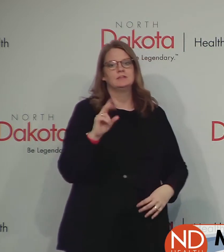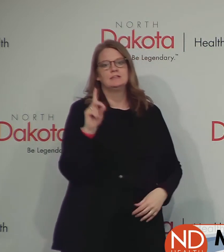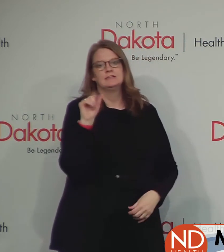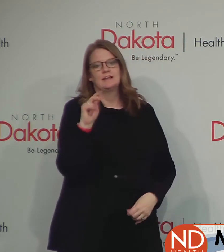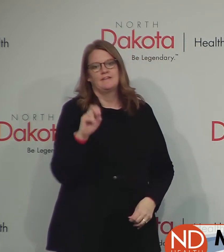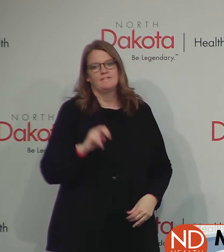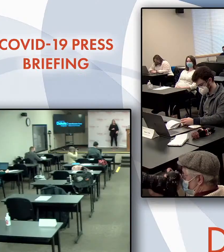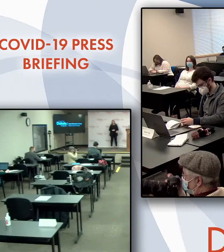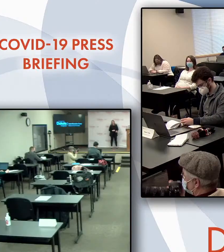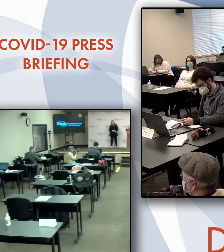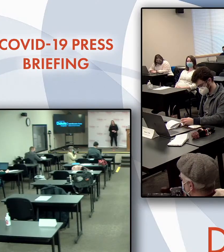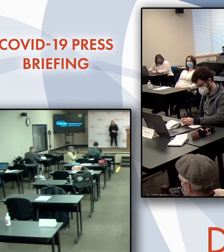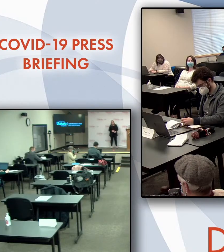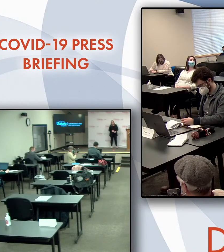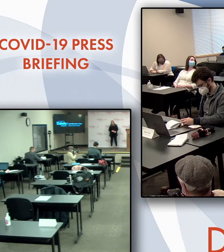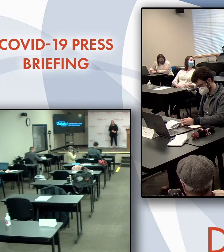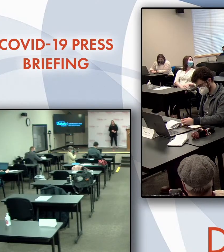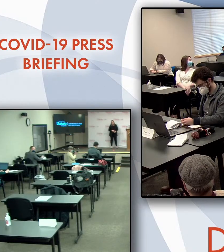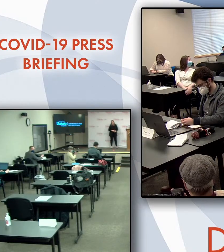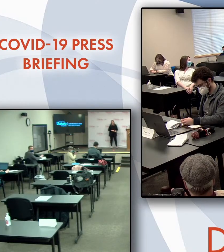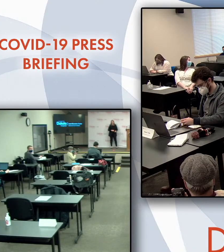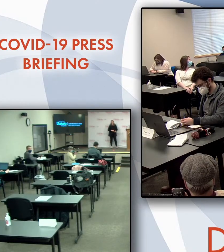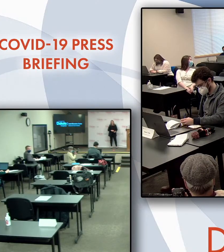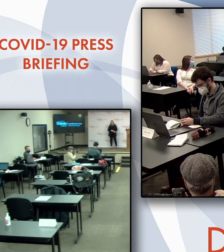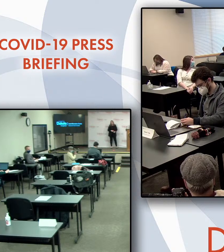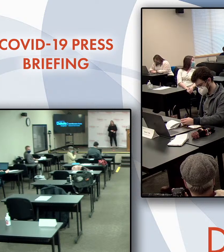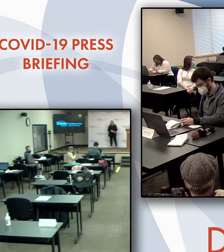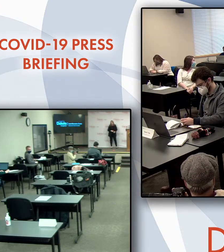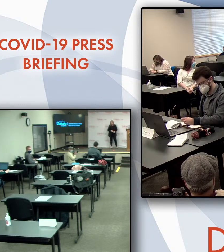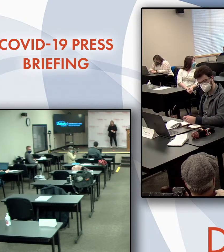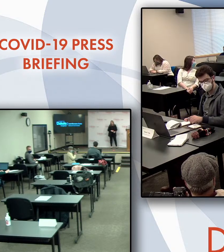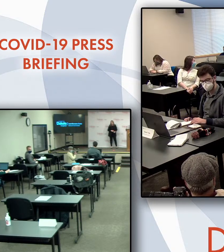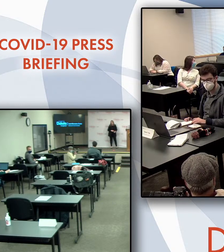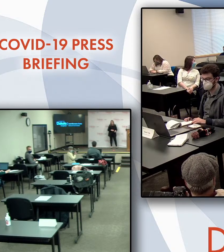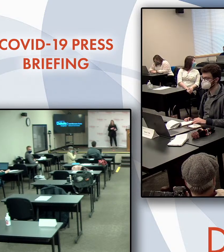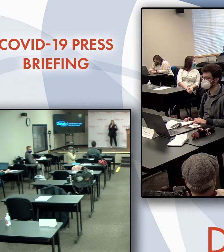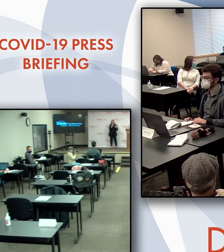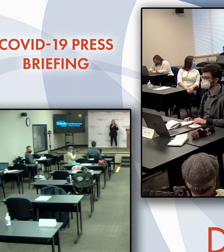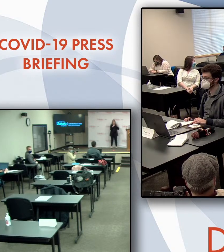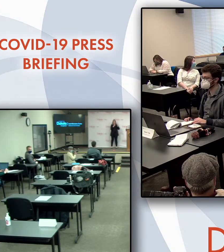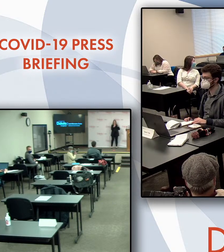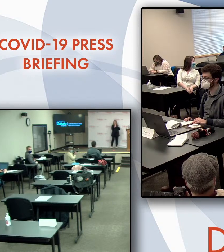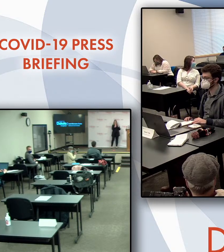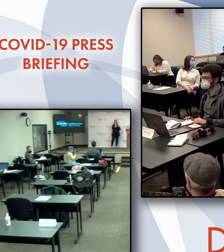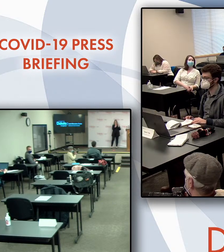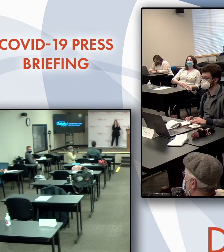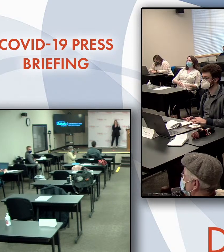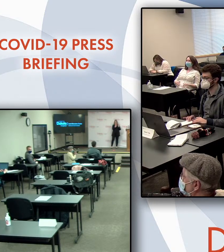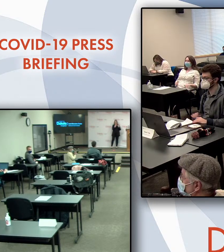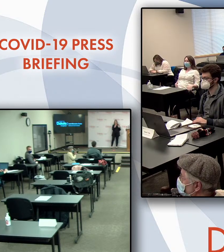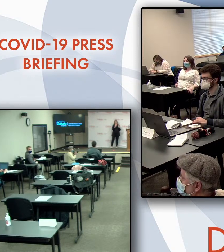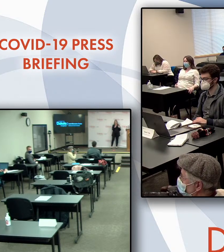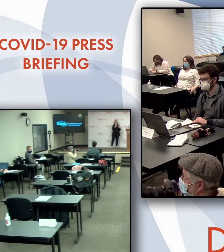Dave? Thank you. Now we're in 1B, correct? Correct.